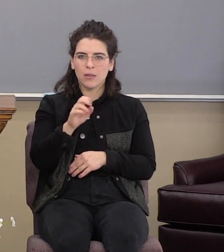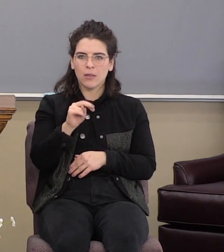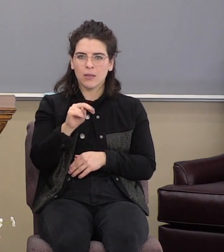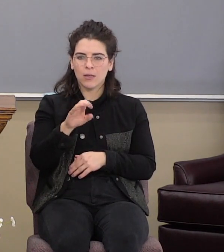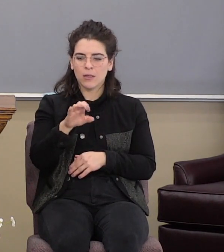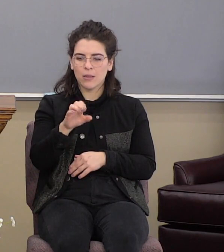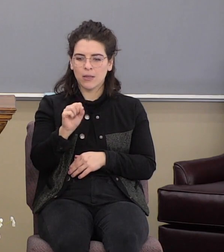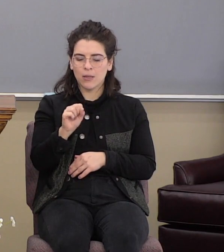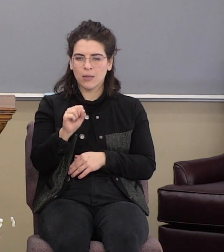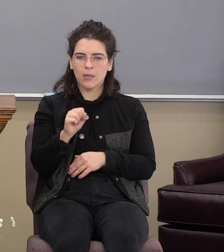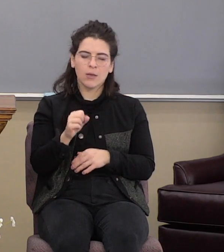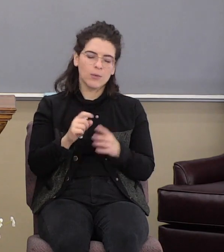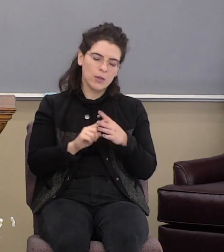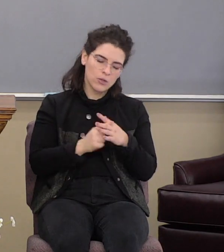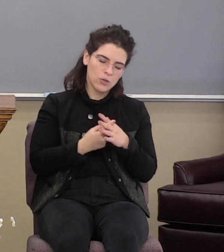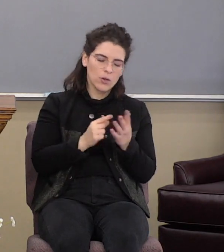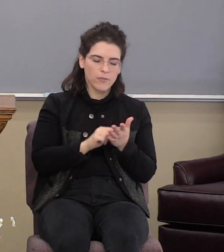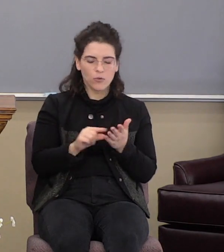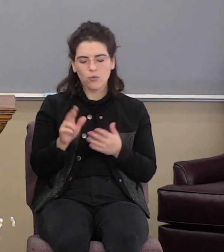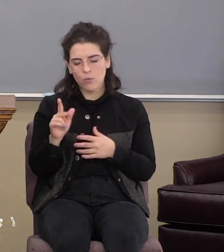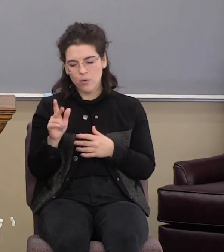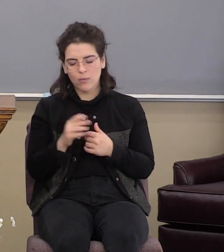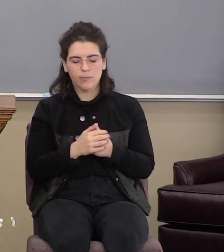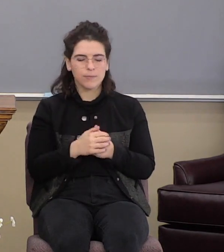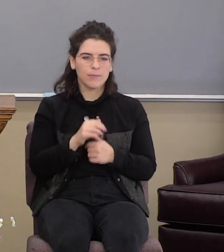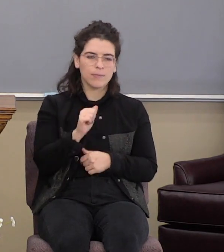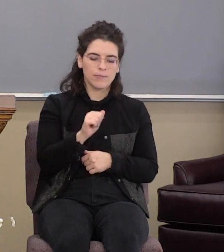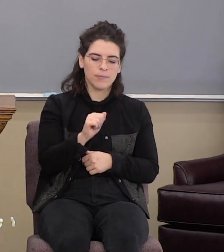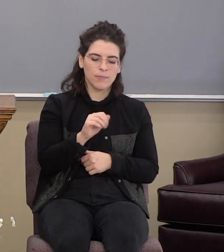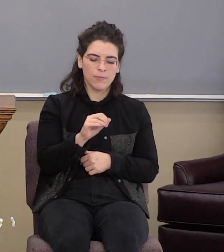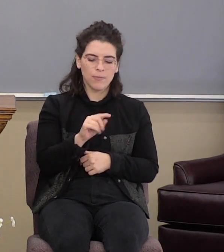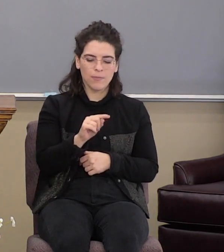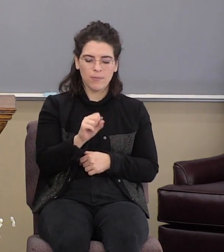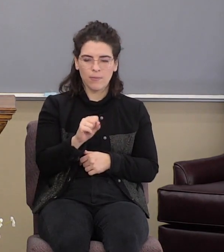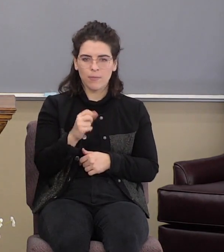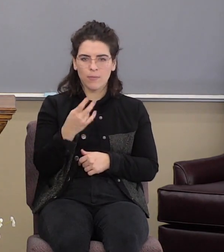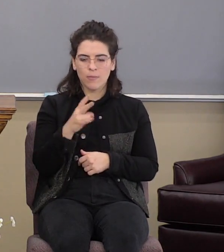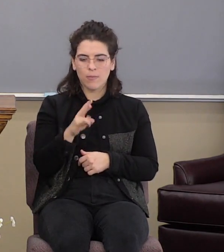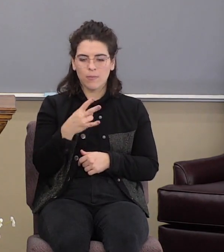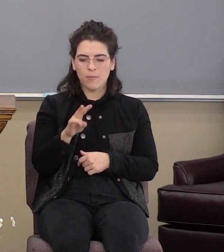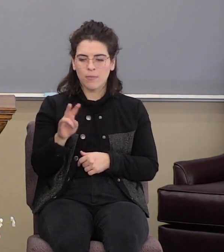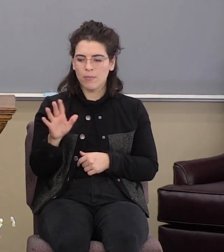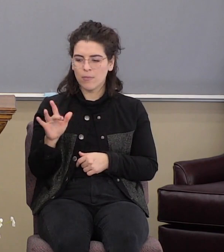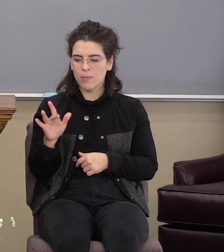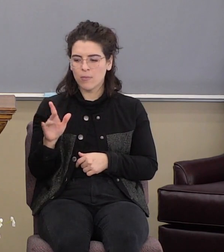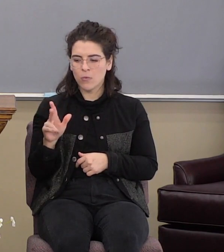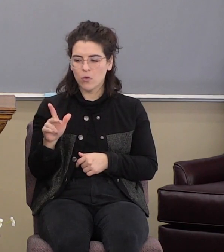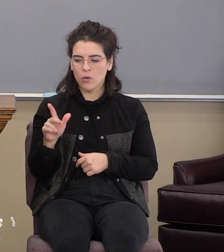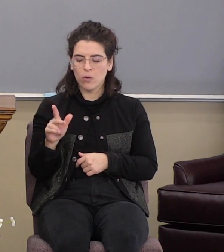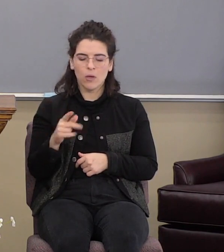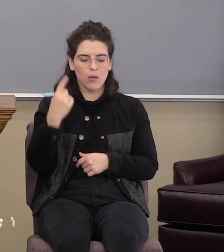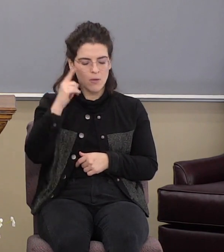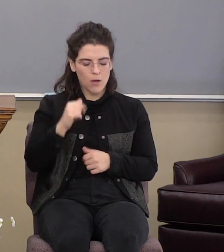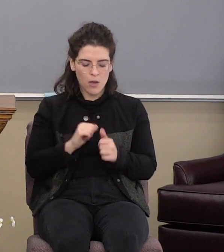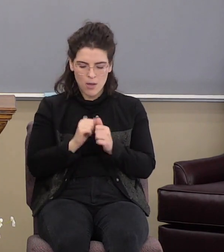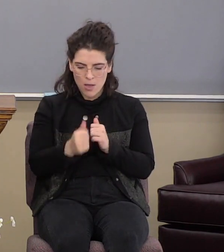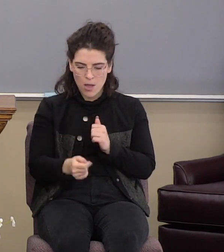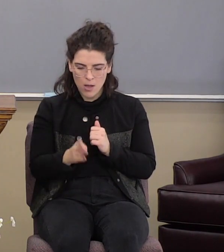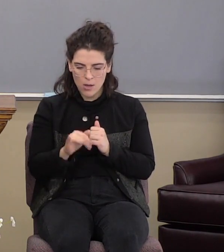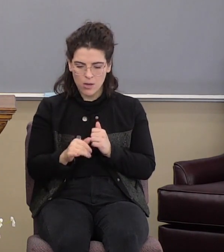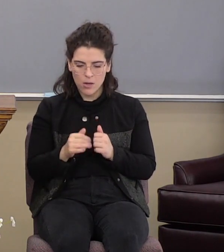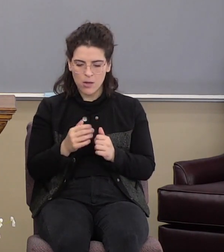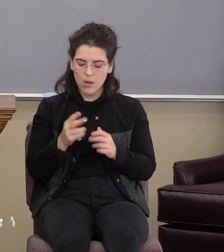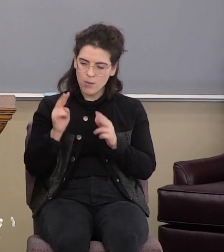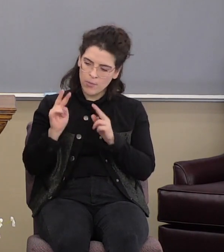We got to start at verse 23, okay? Acts chapter 17, verse 23. For as I passed by and beheld